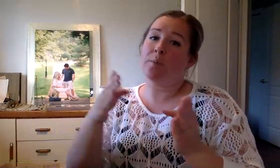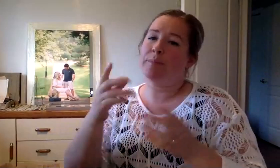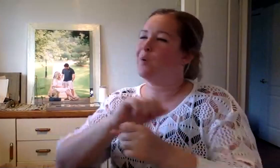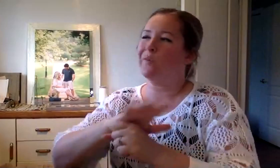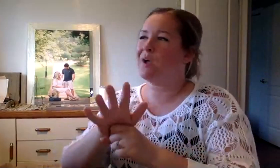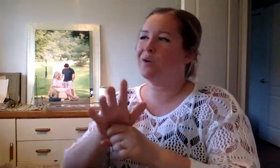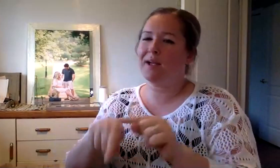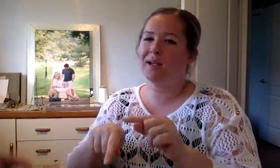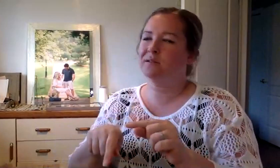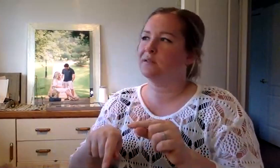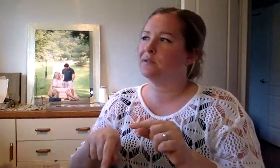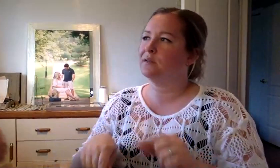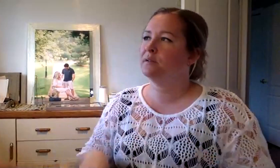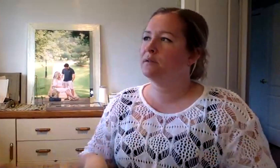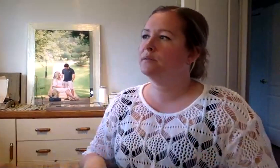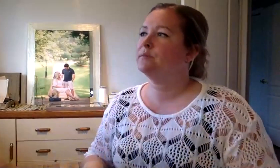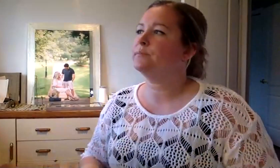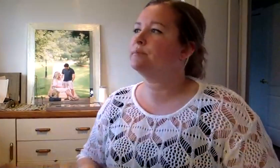and the weekend, second